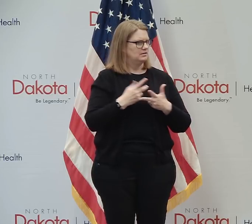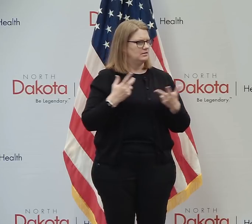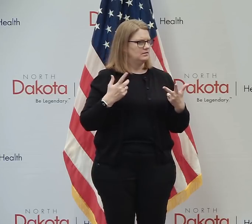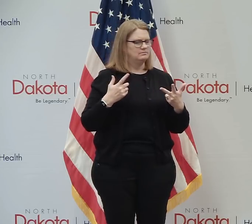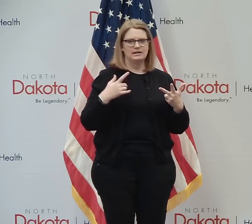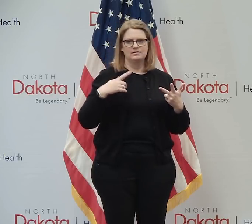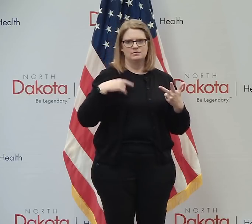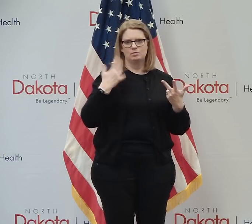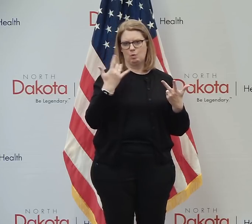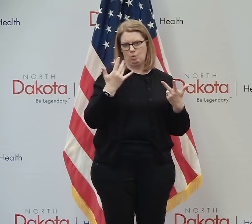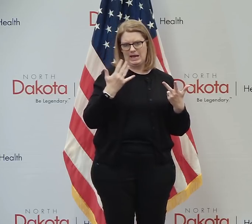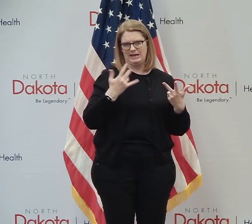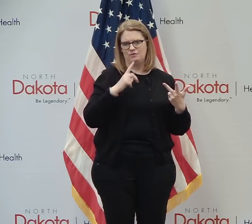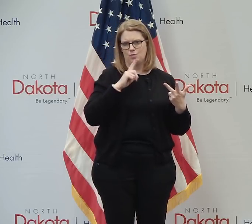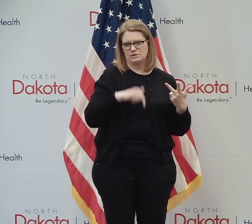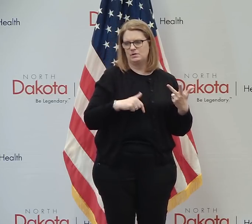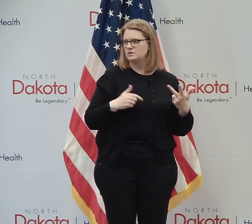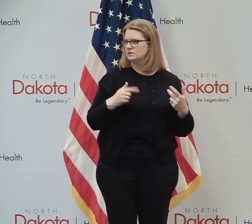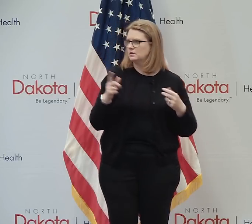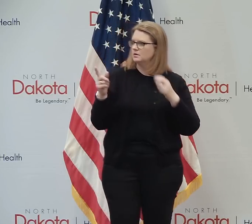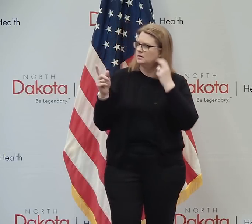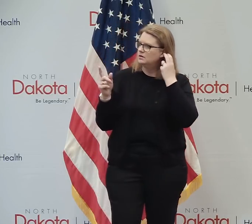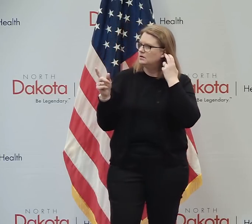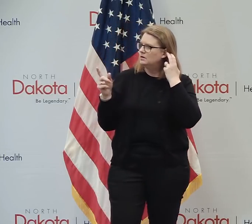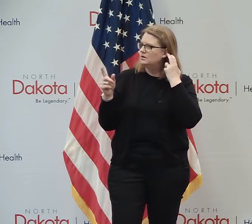response. Okay, we're still looking for that one.